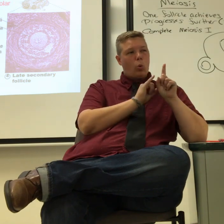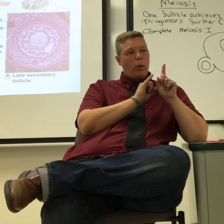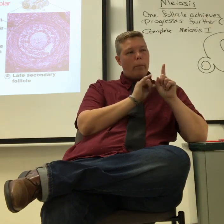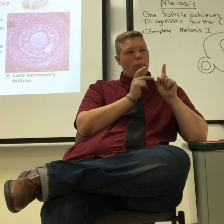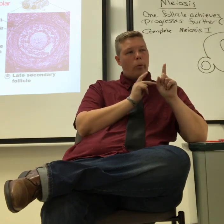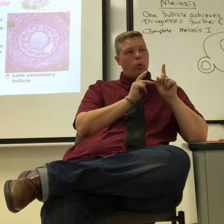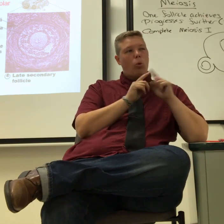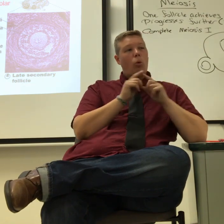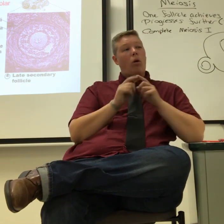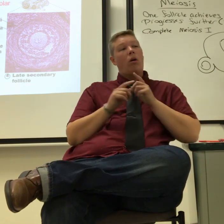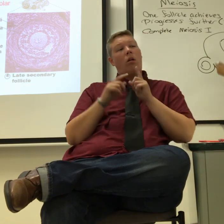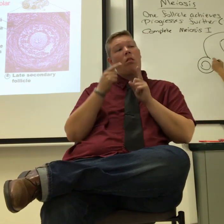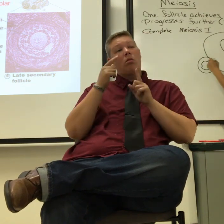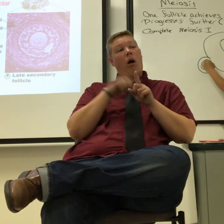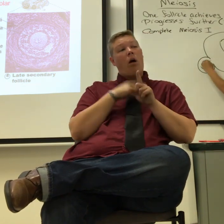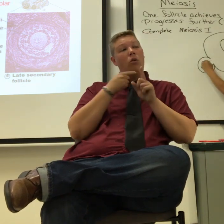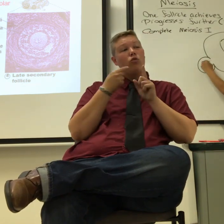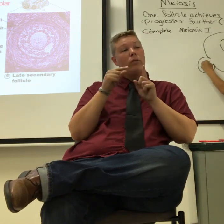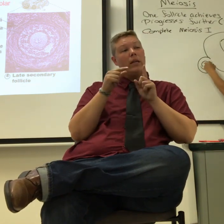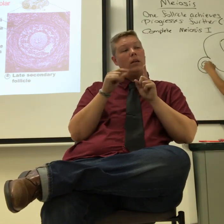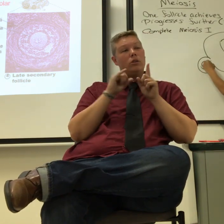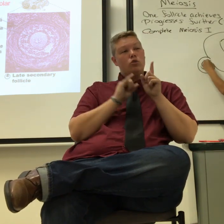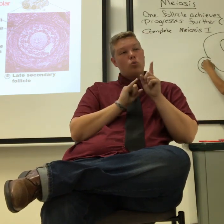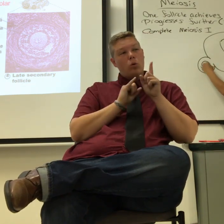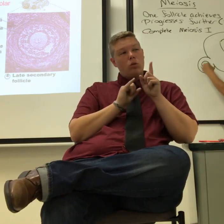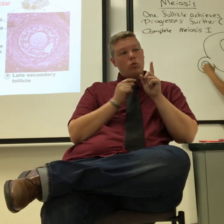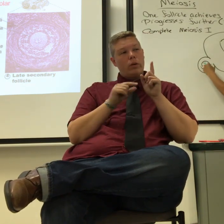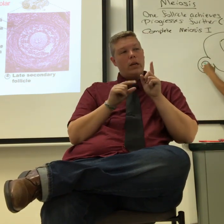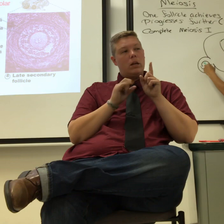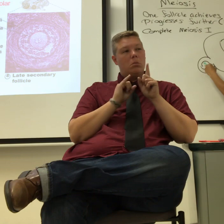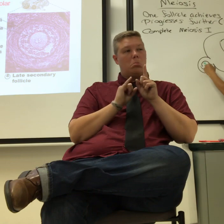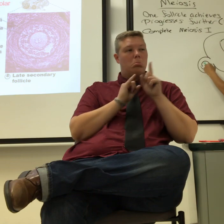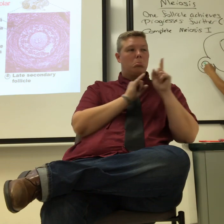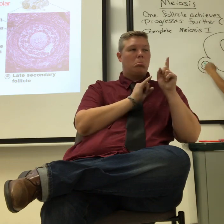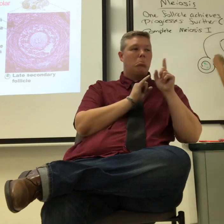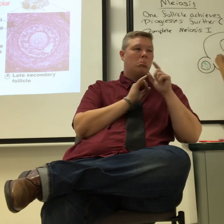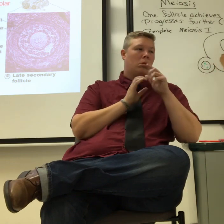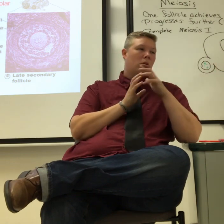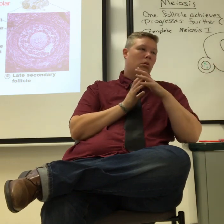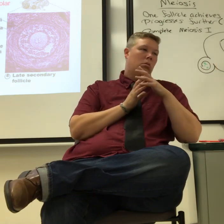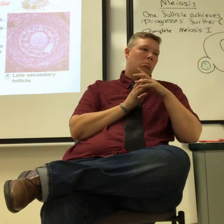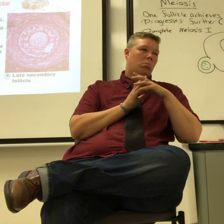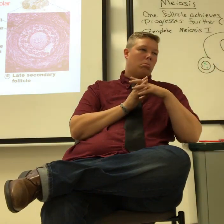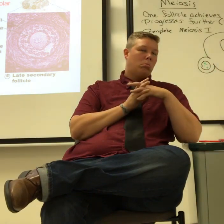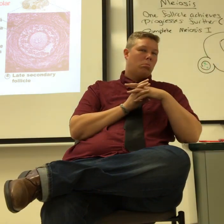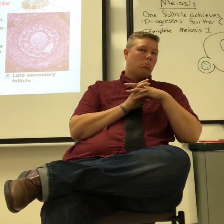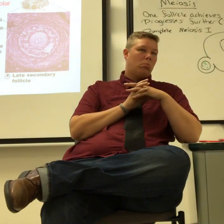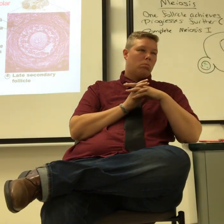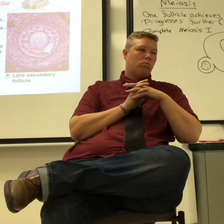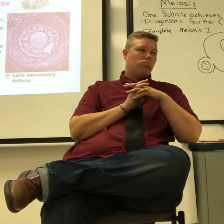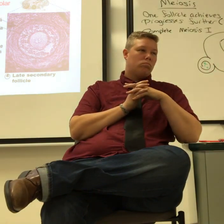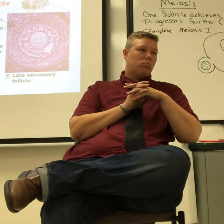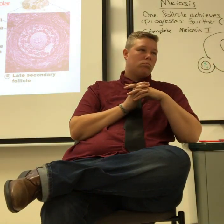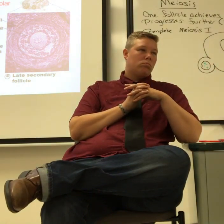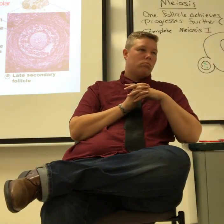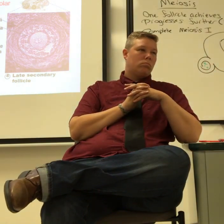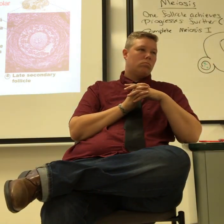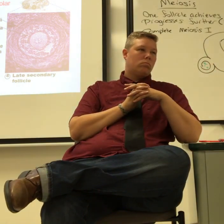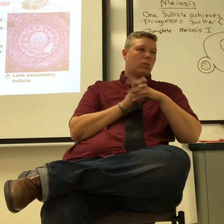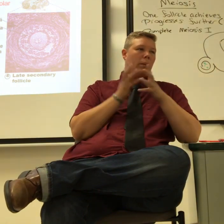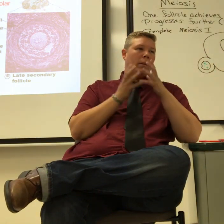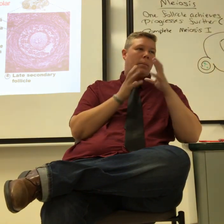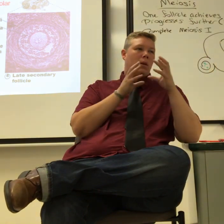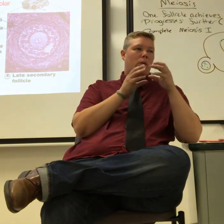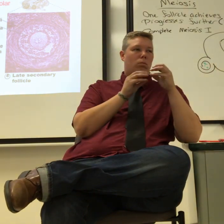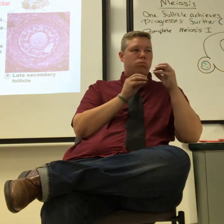or long green, short green. Maybe this cell gets the long green, short green. Maybe it divides